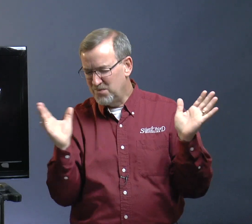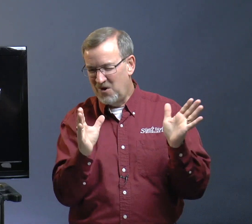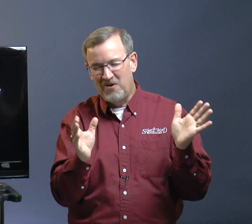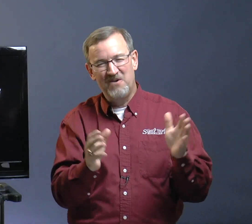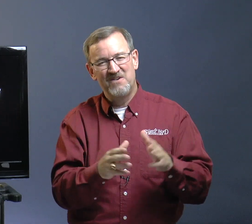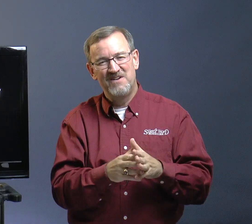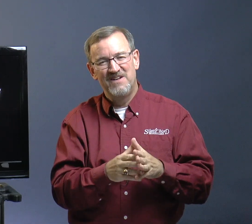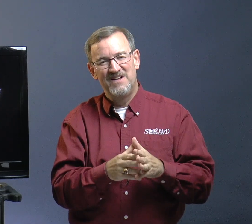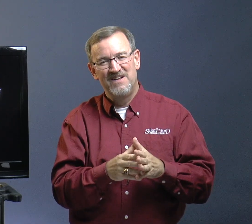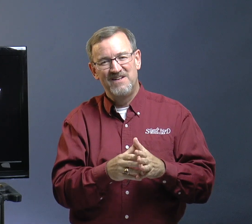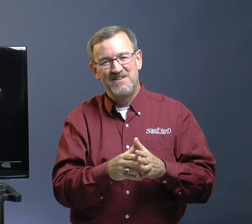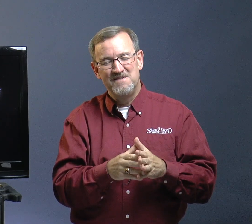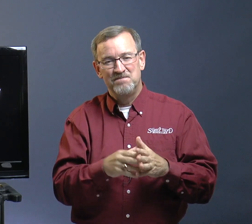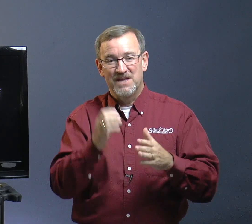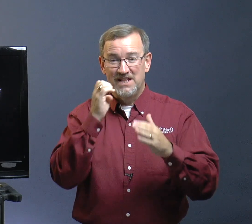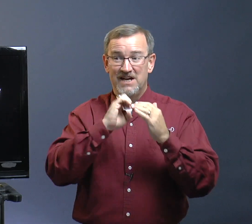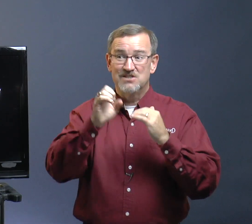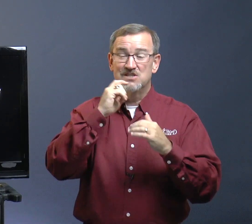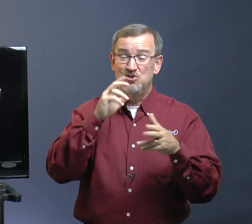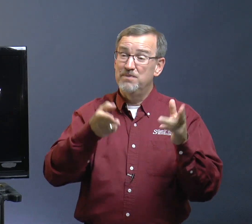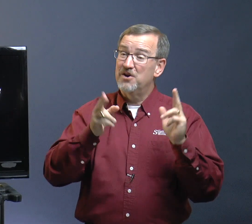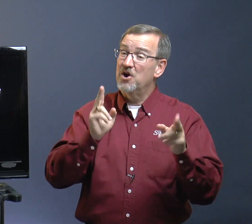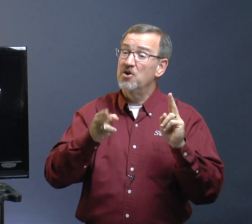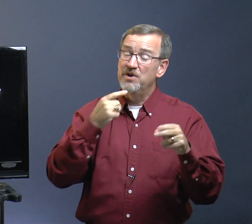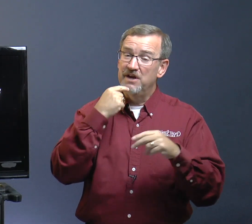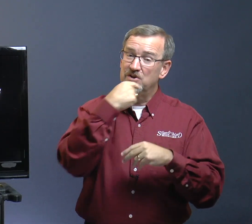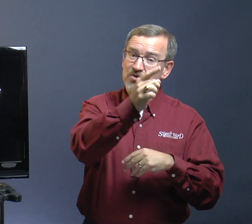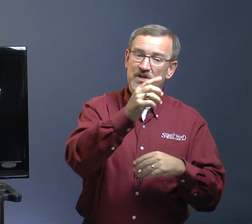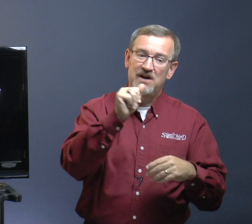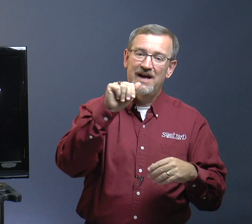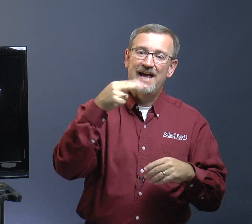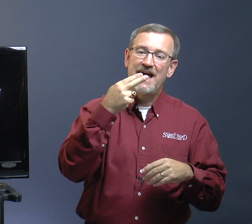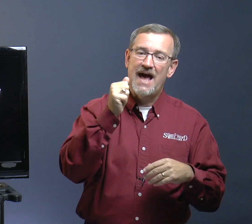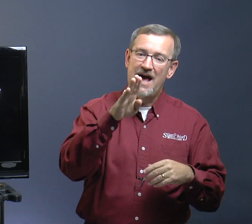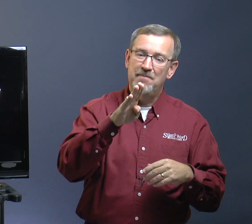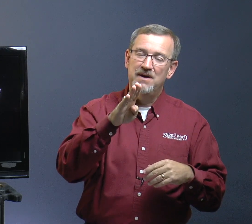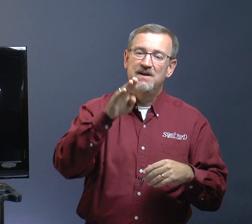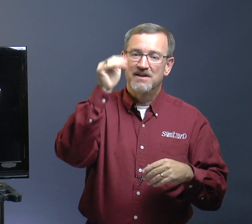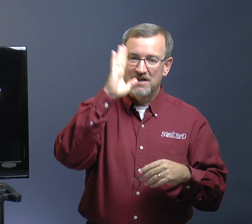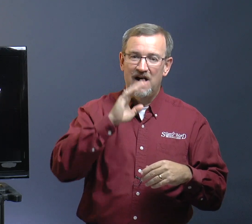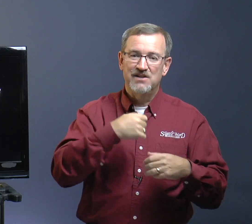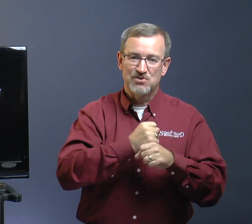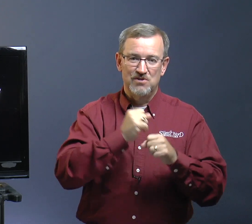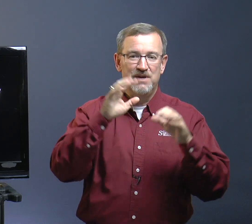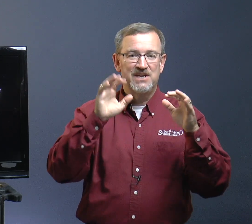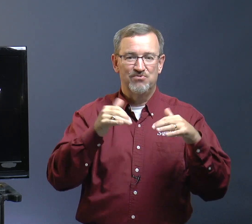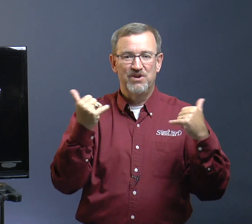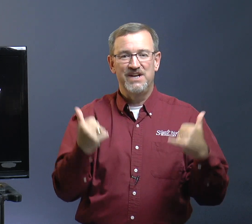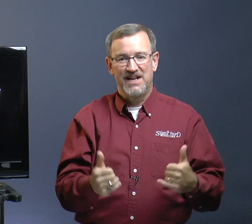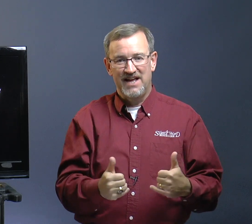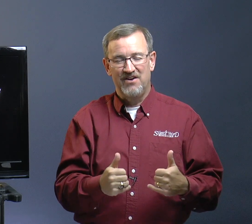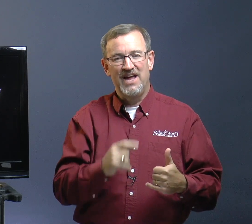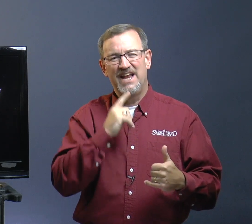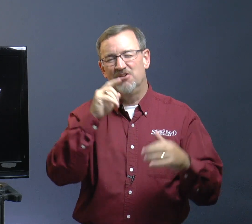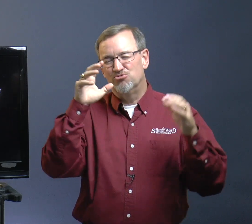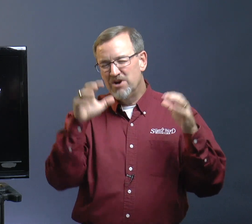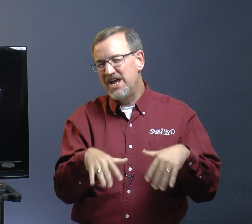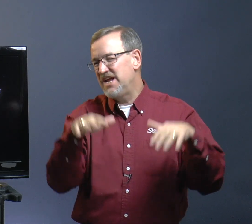small. Elijah said, you better hurry and go tell Ahab God is going to make it rain now. And it rained